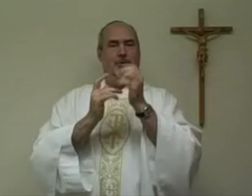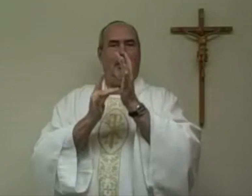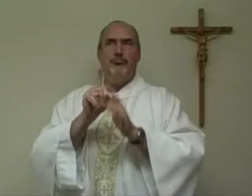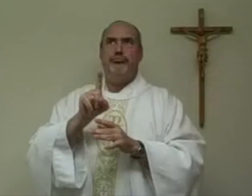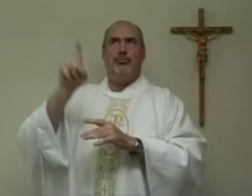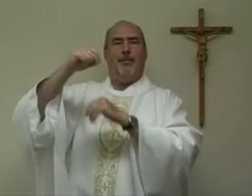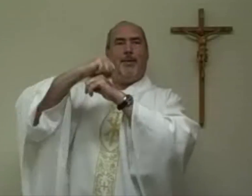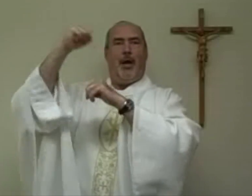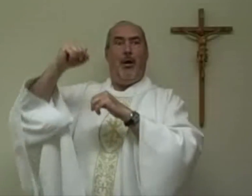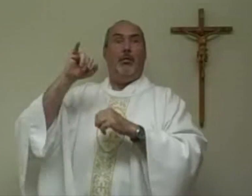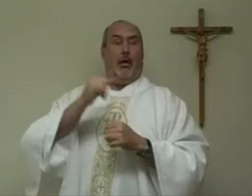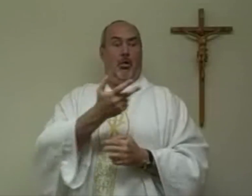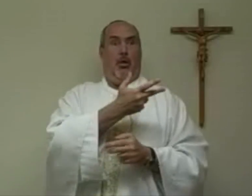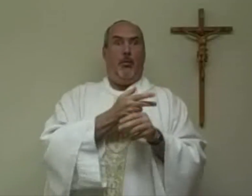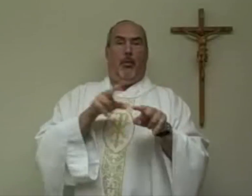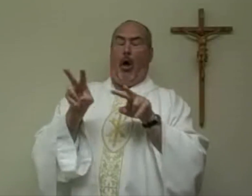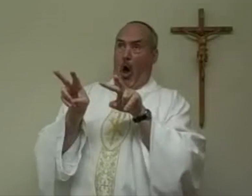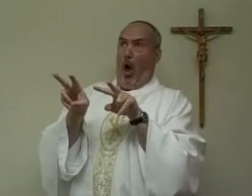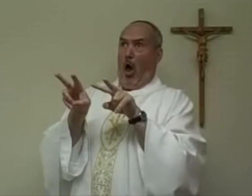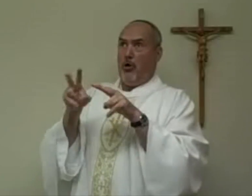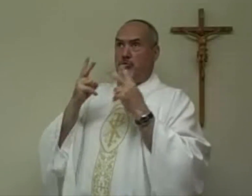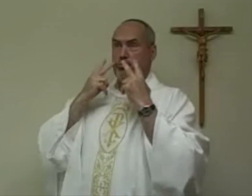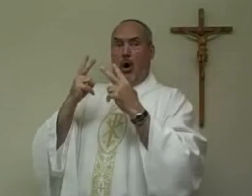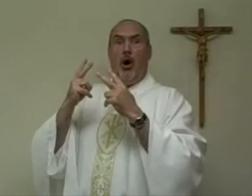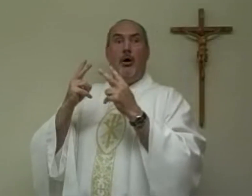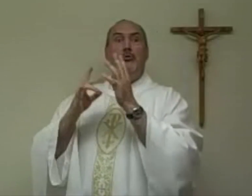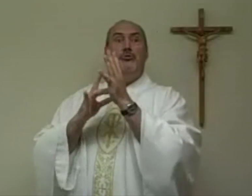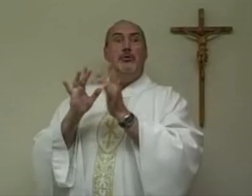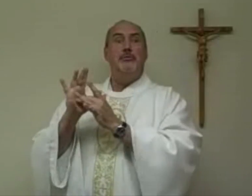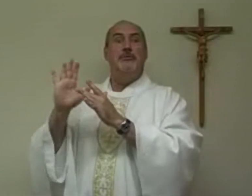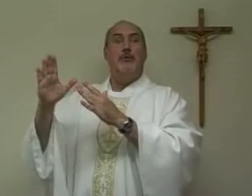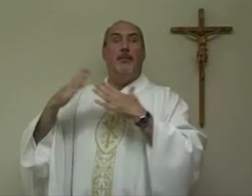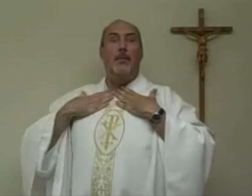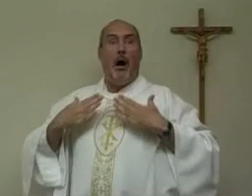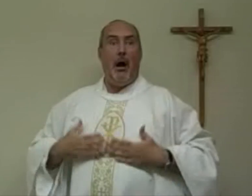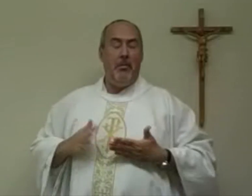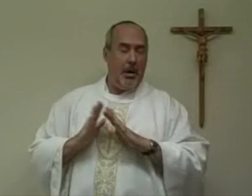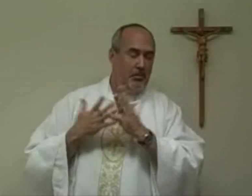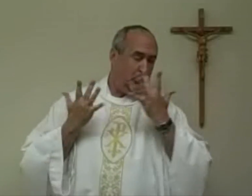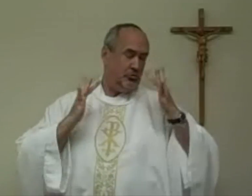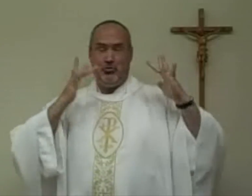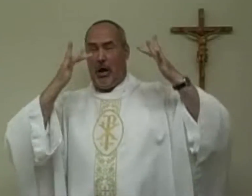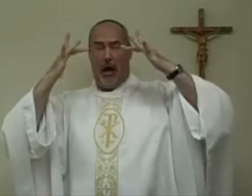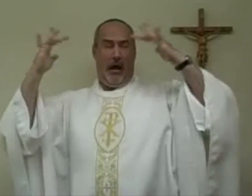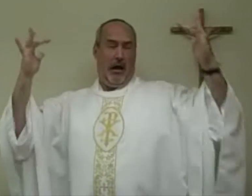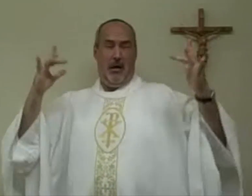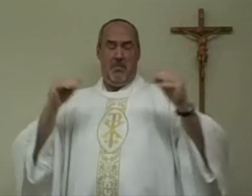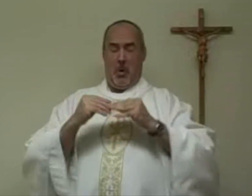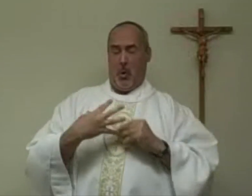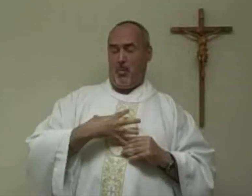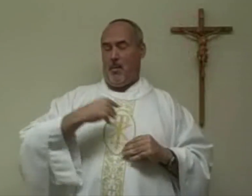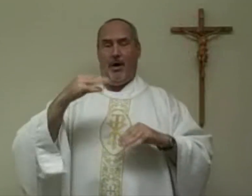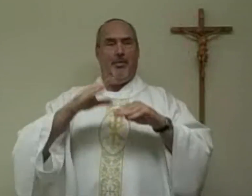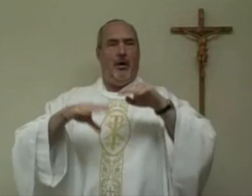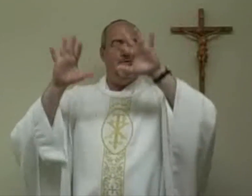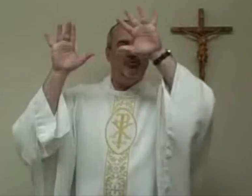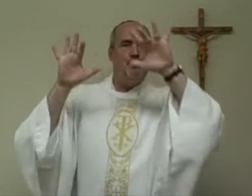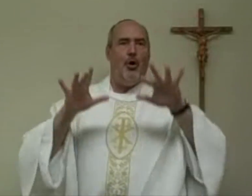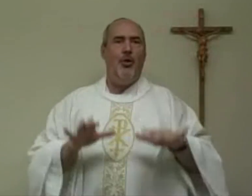John, with him to the mountaintop, where the three of them witnessed Jesus' Transfiguration, where he